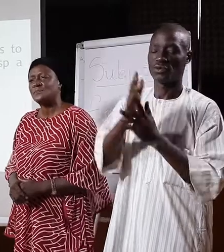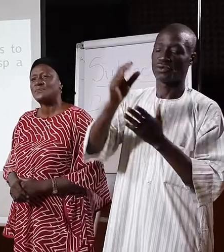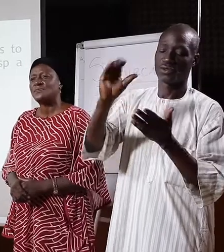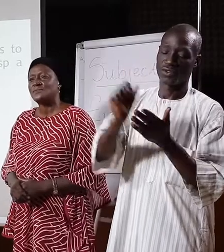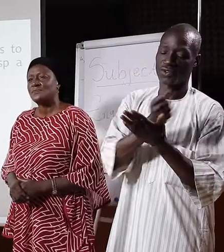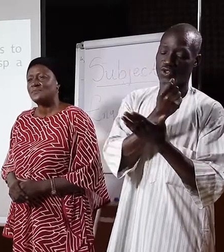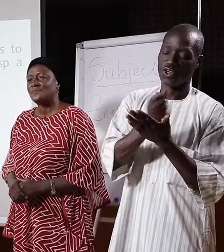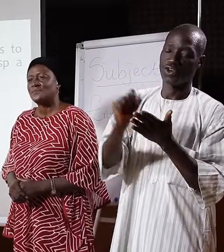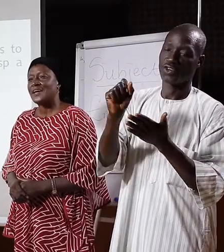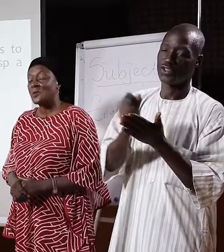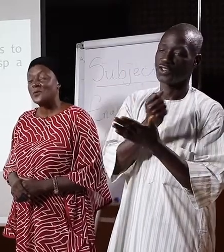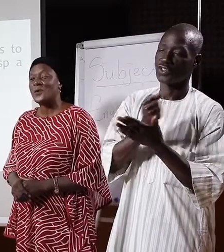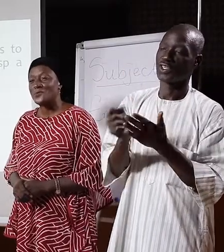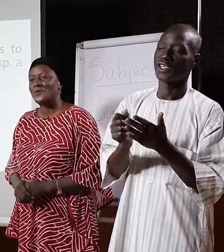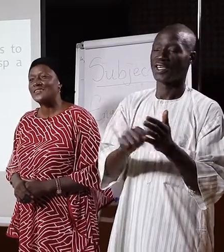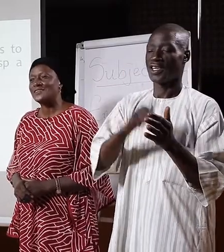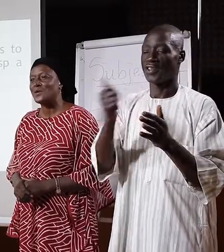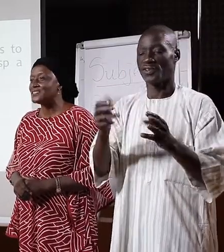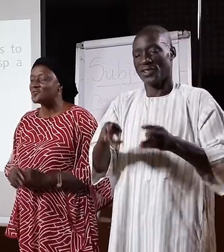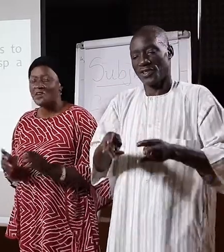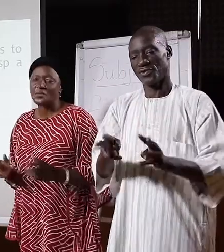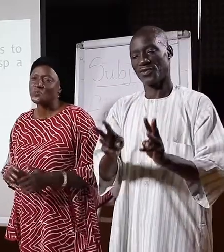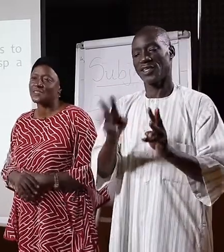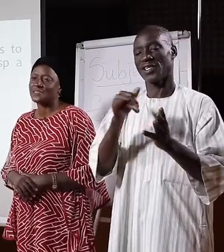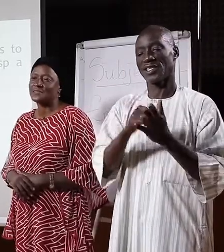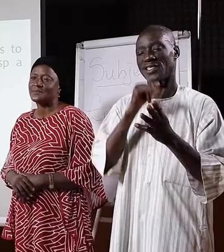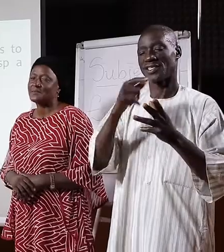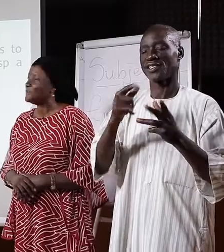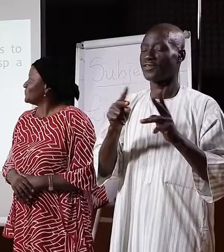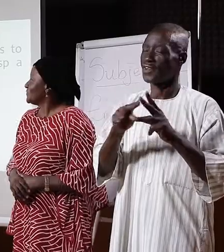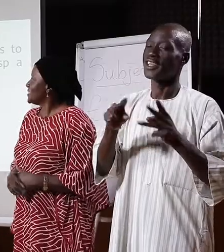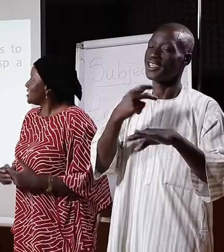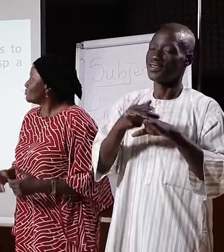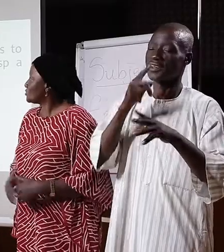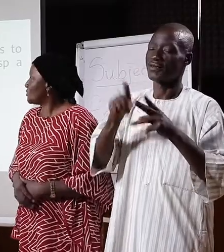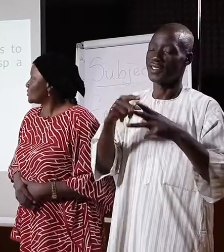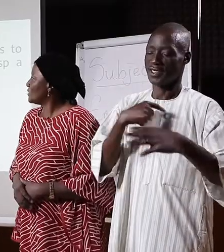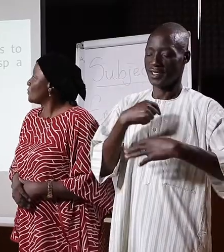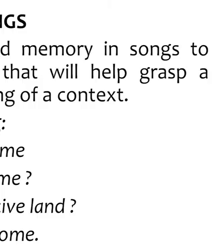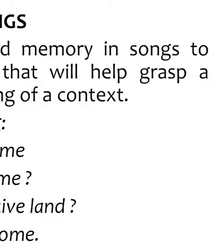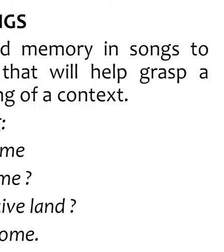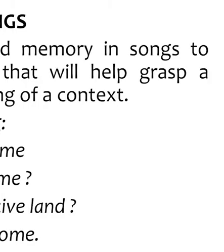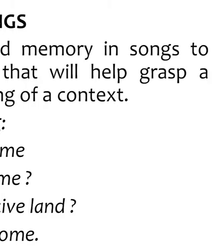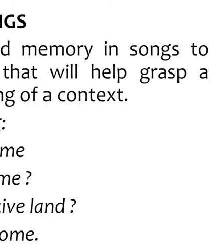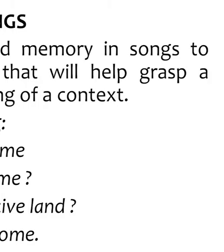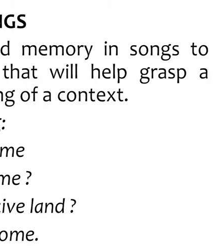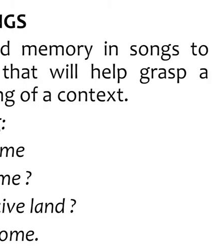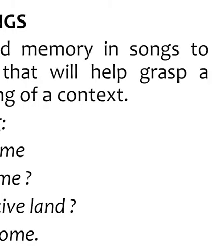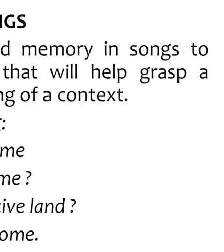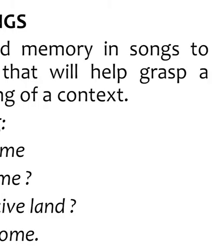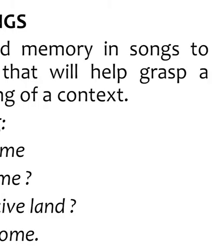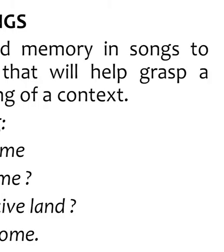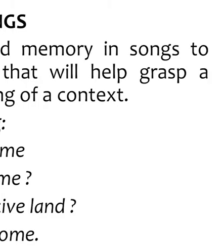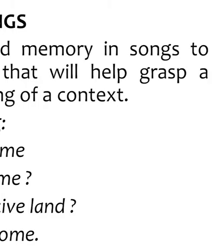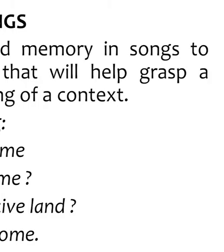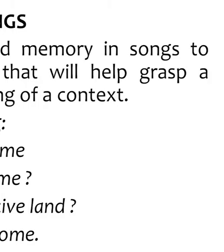songs. Another weird one, but it's very interesting. Learn through songs. 1, use the words